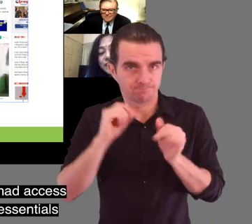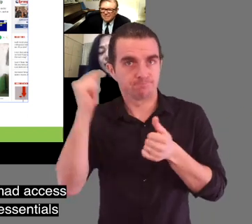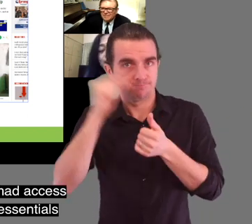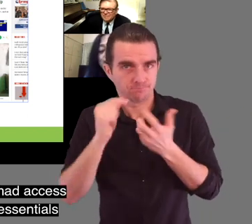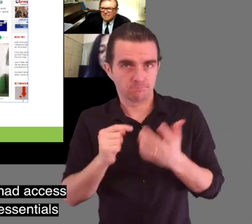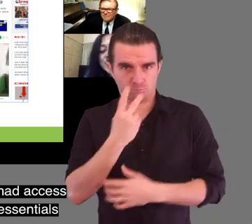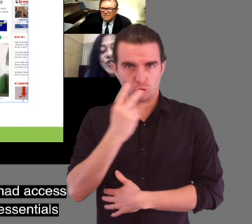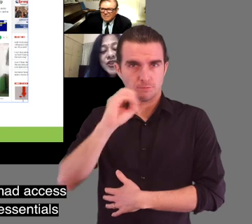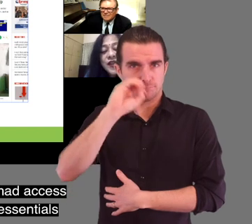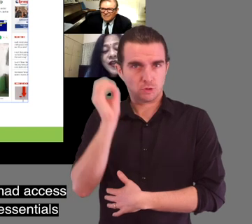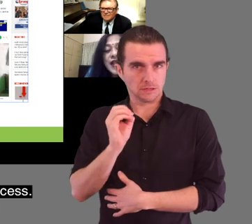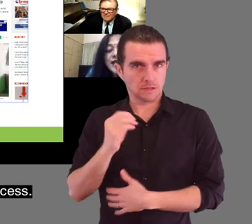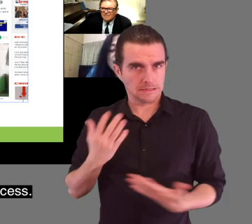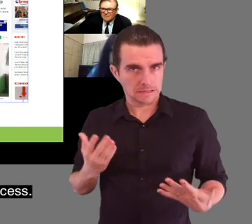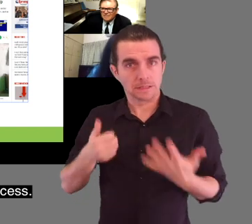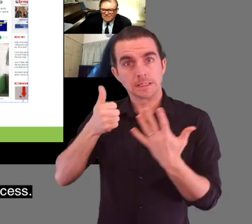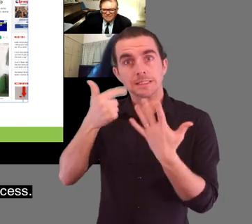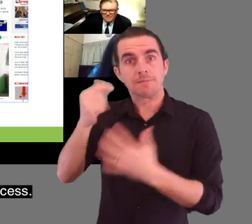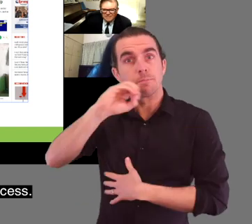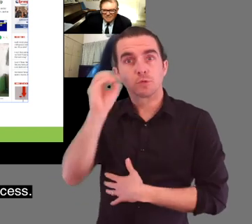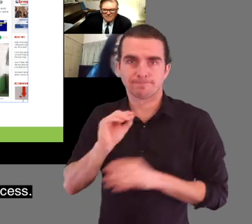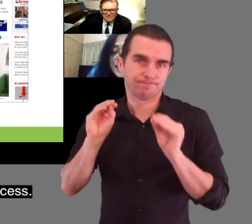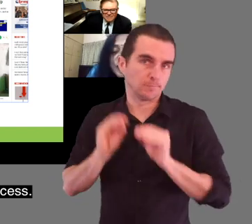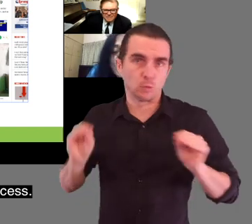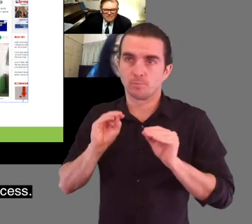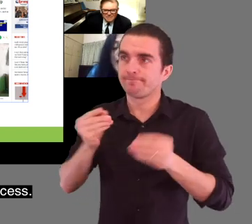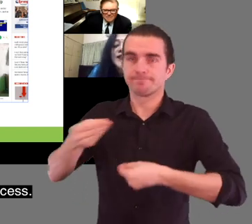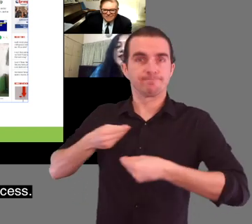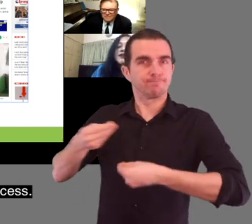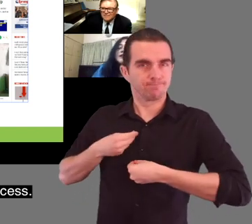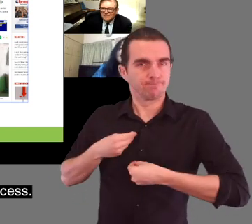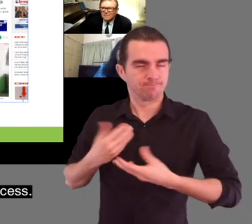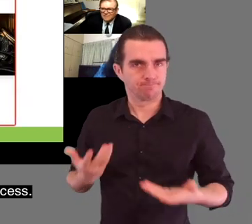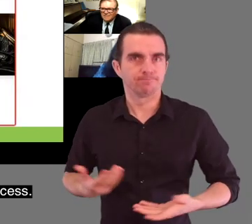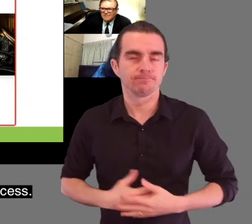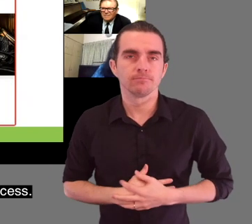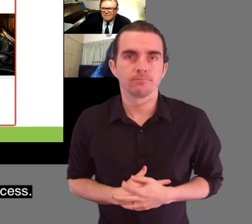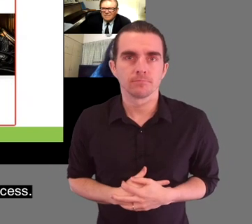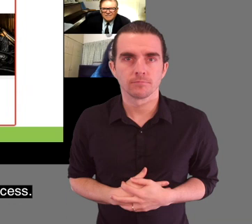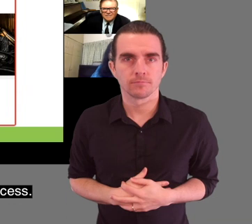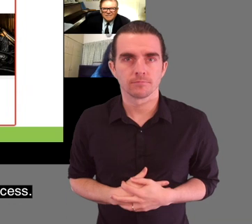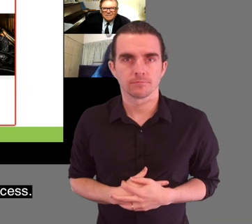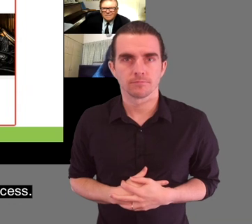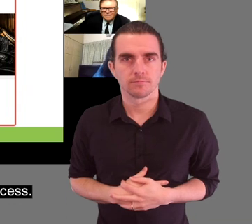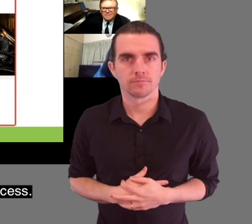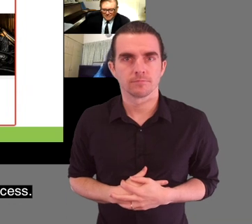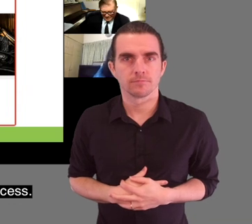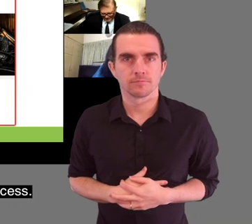the delivery of these essential, and 67% had no access. Next,